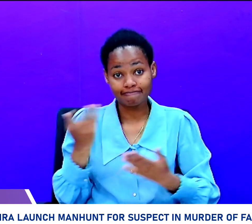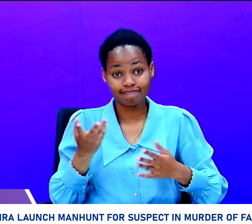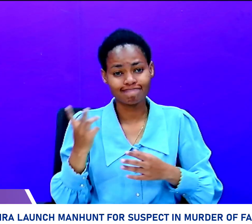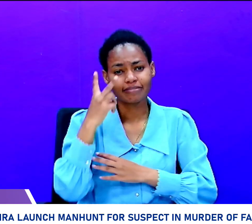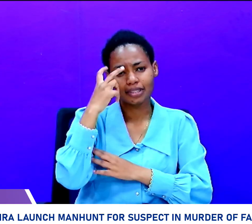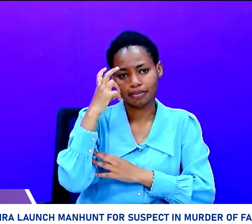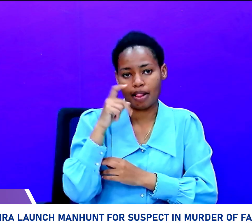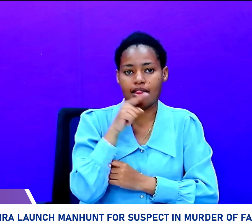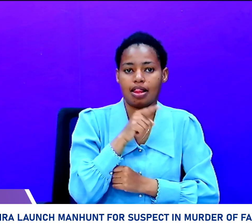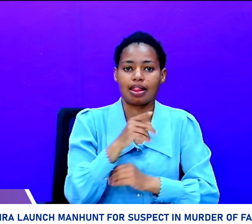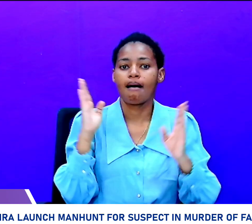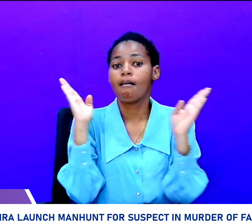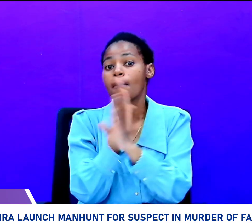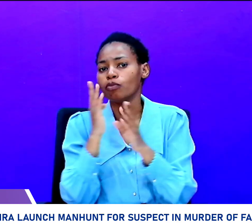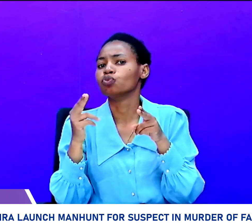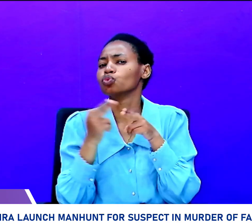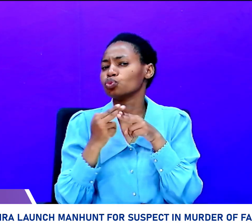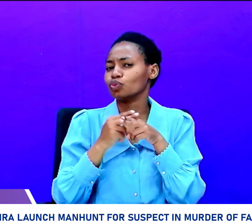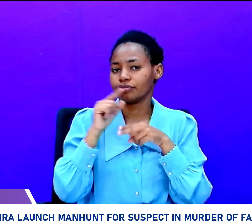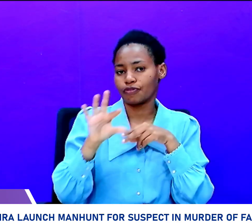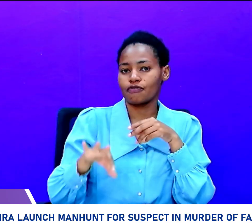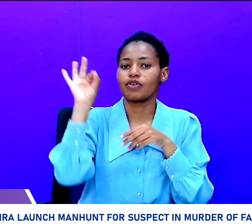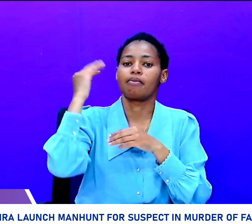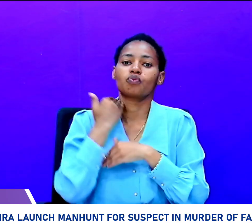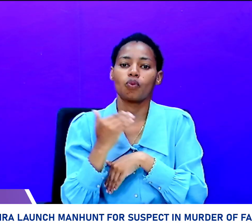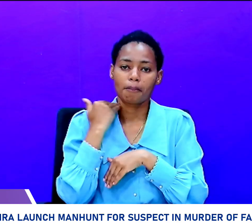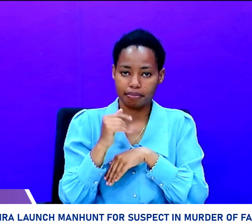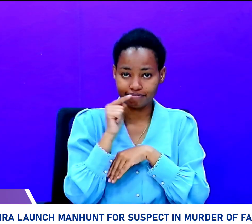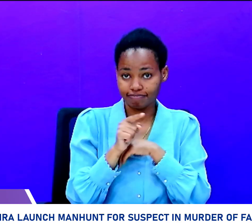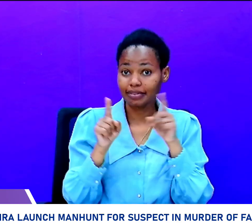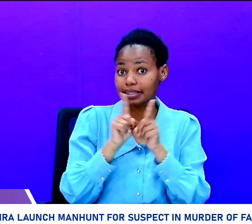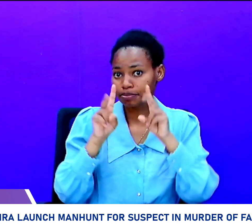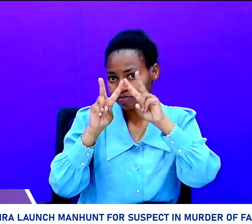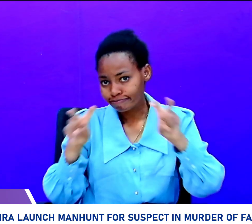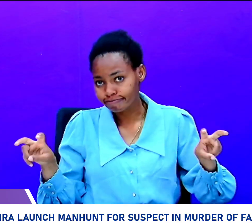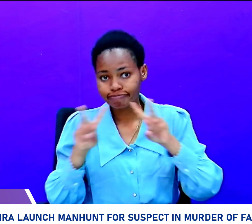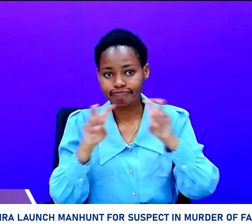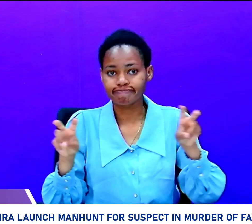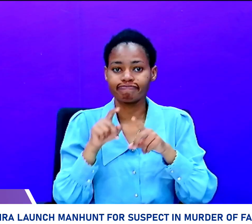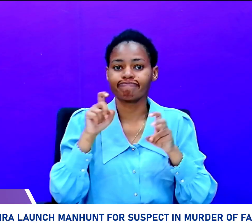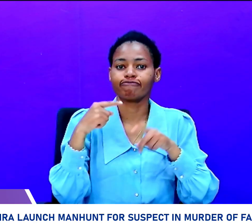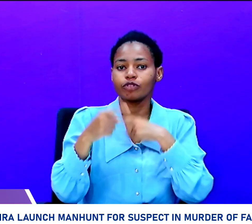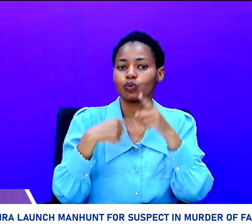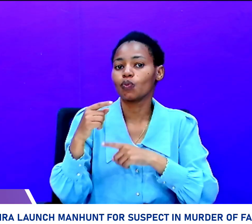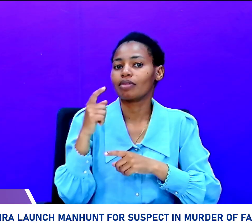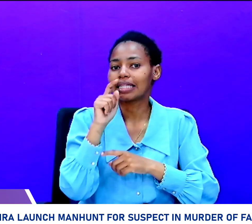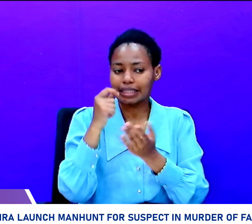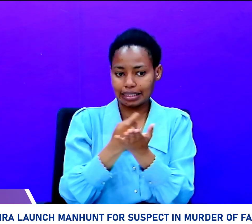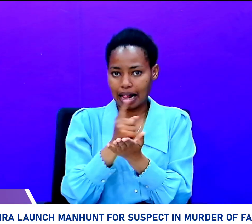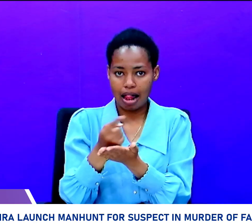Police say the suspect went into hiding soon after the crime, and a search operation has been intensified to